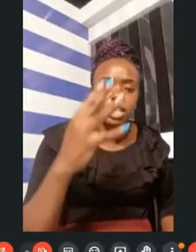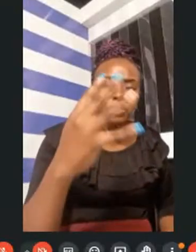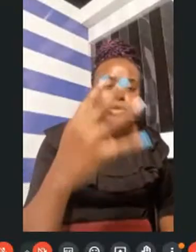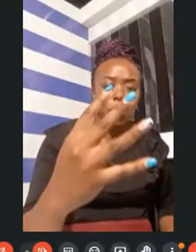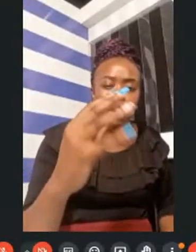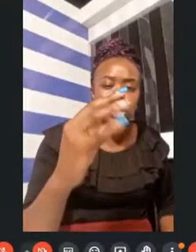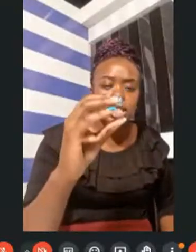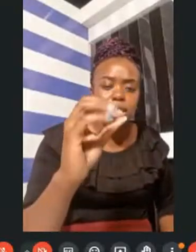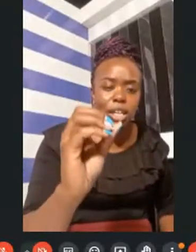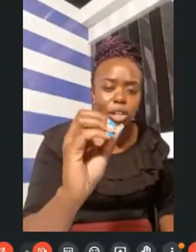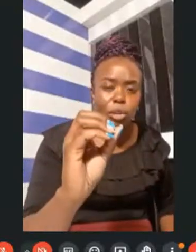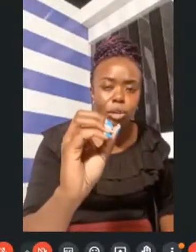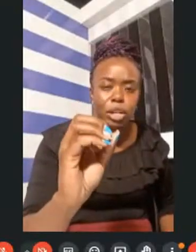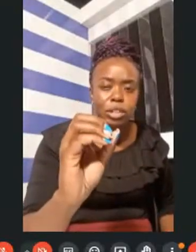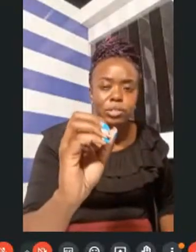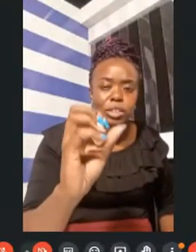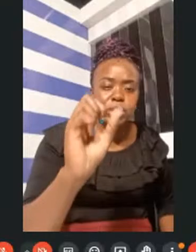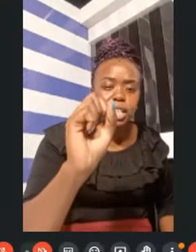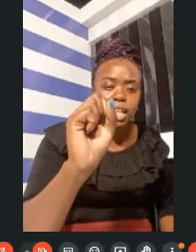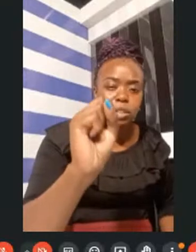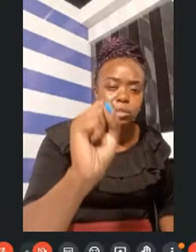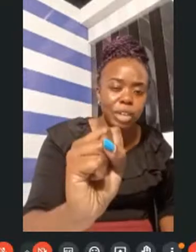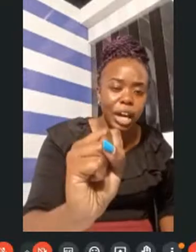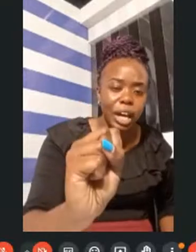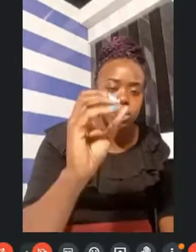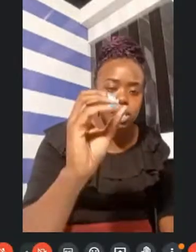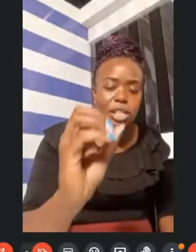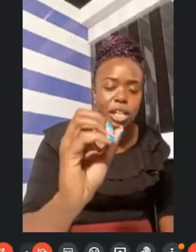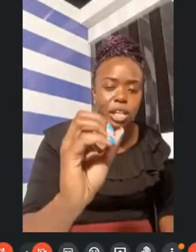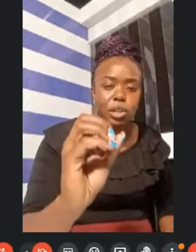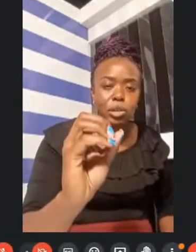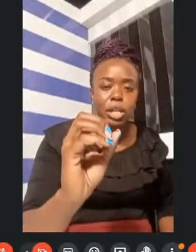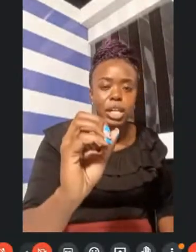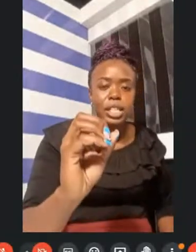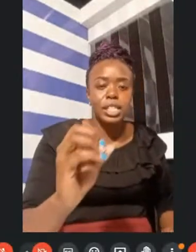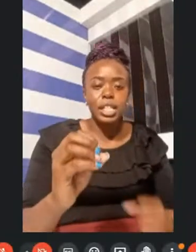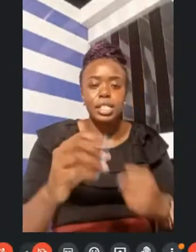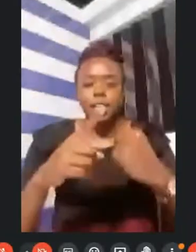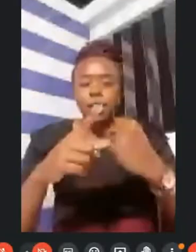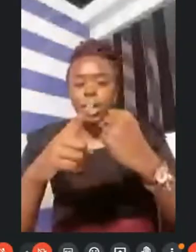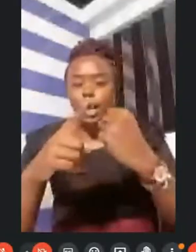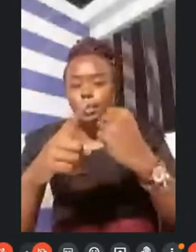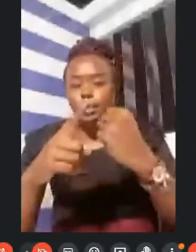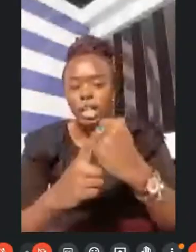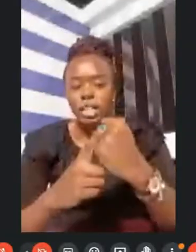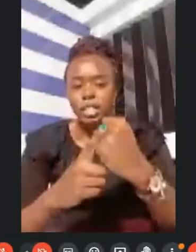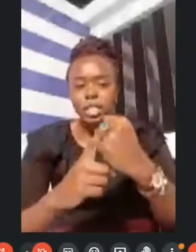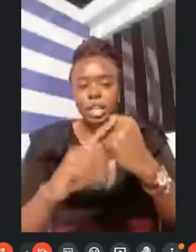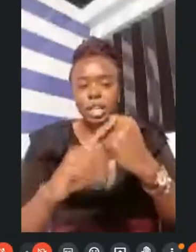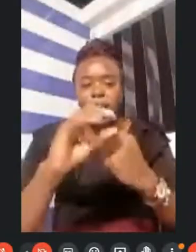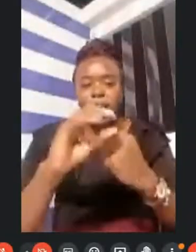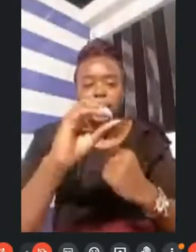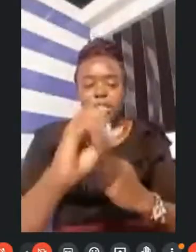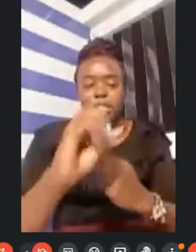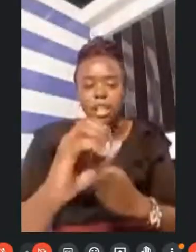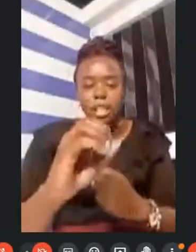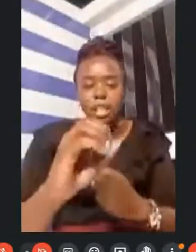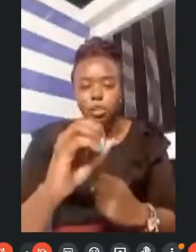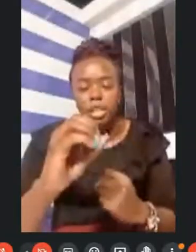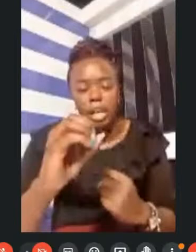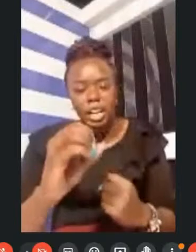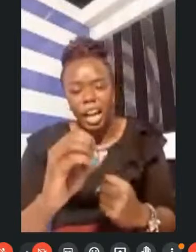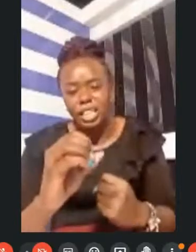so 40, 4, 0, 50, 5, 0, 60, your number 6,